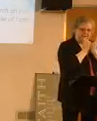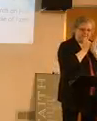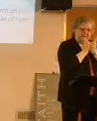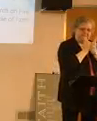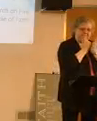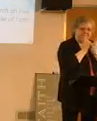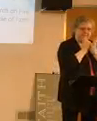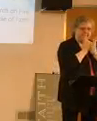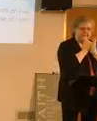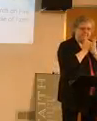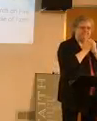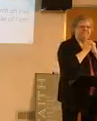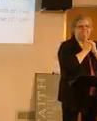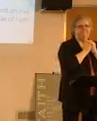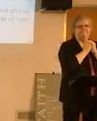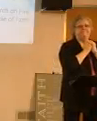Amen.